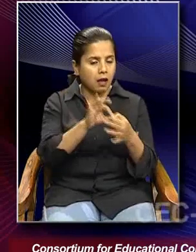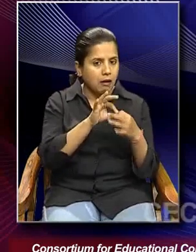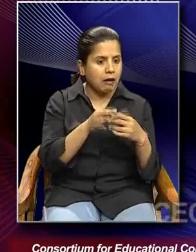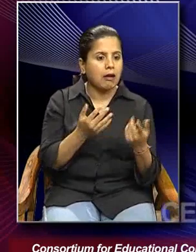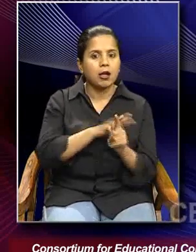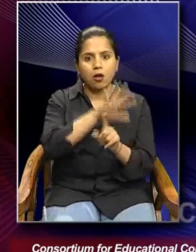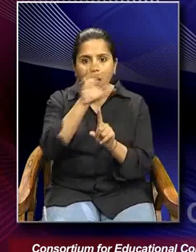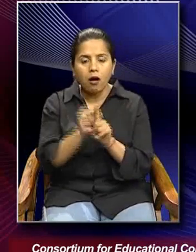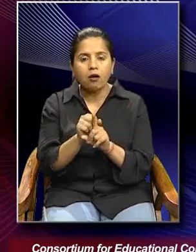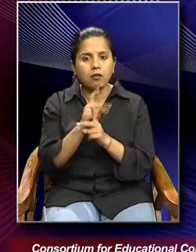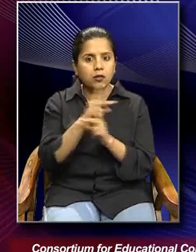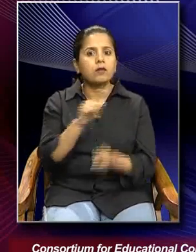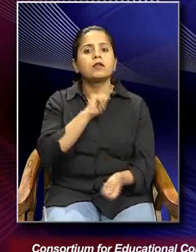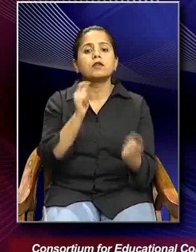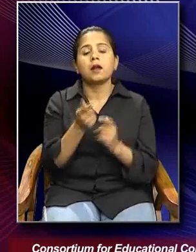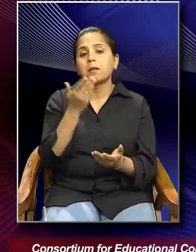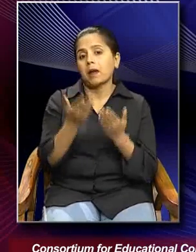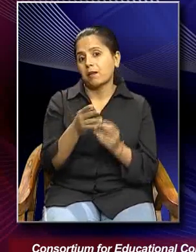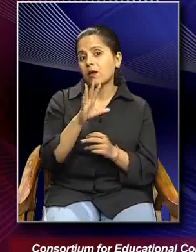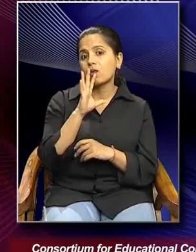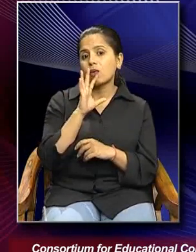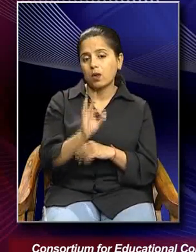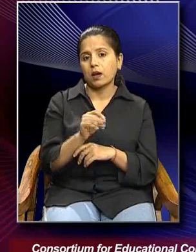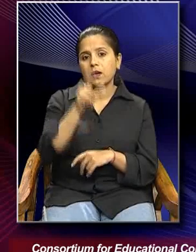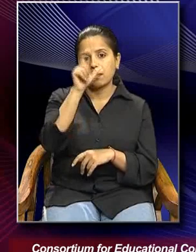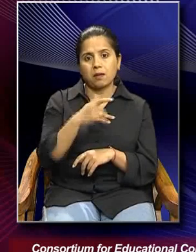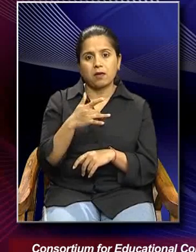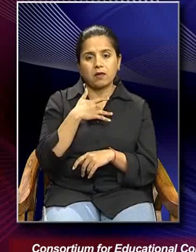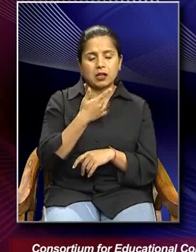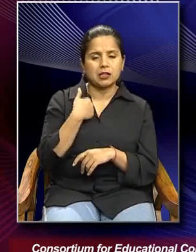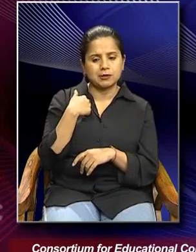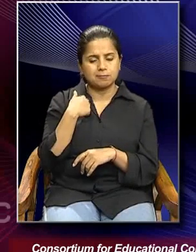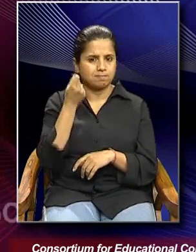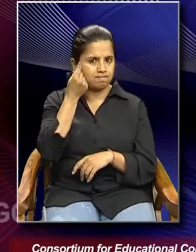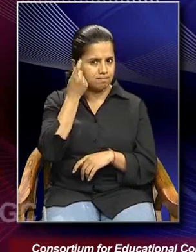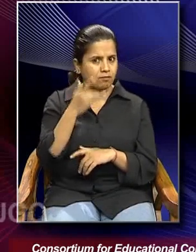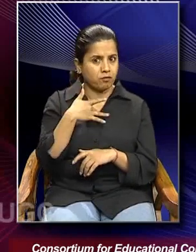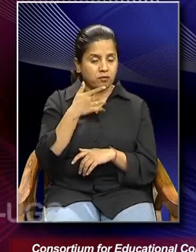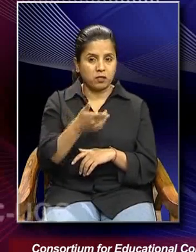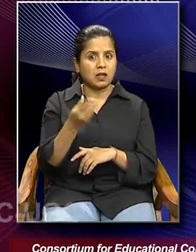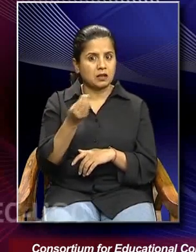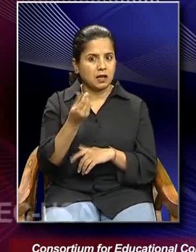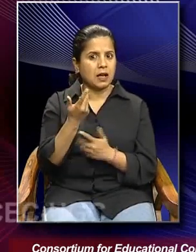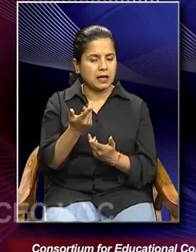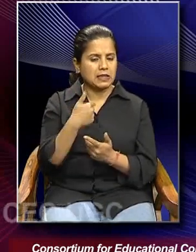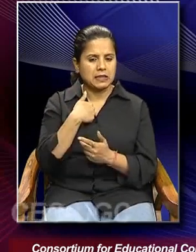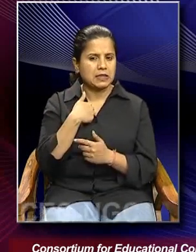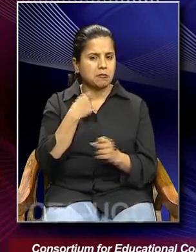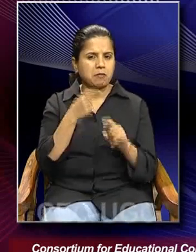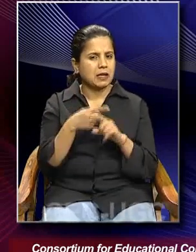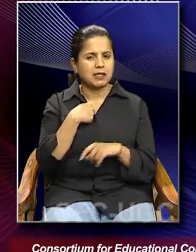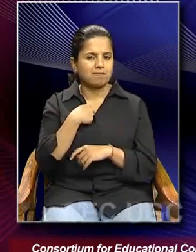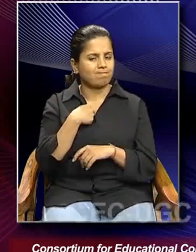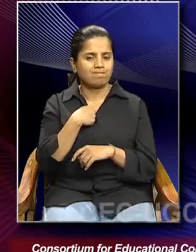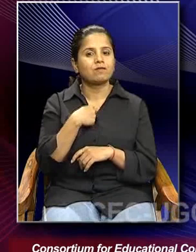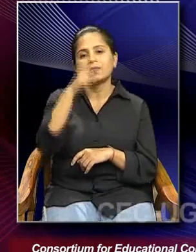set, and that might actually make people understand that this is something not my cup of tea. Some people